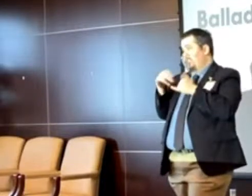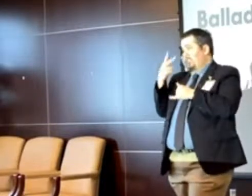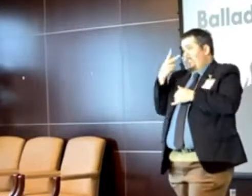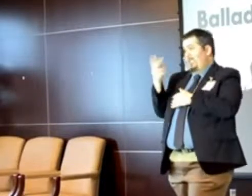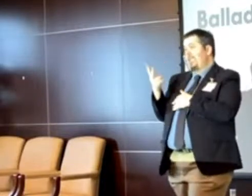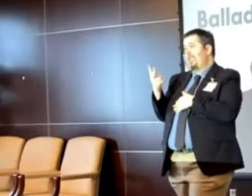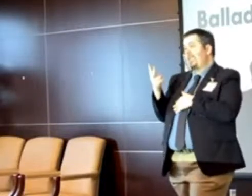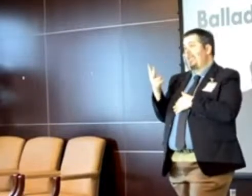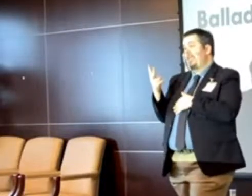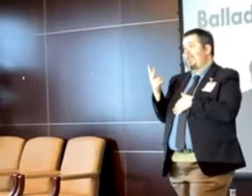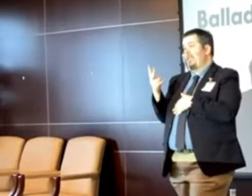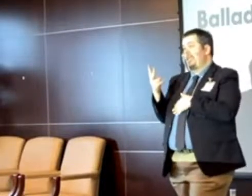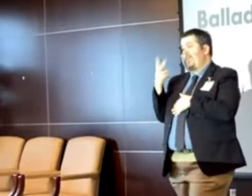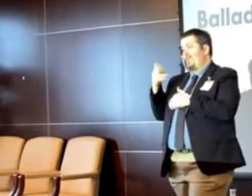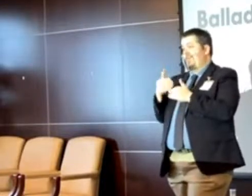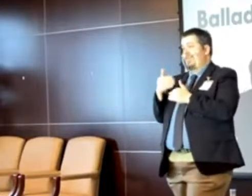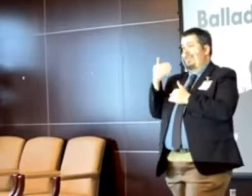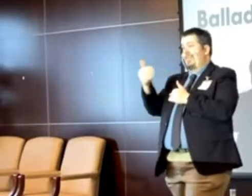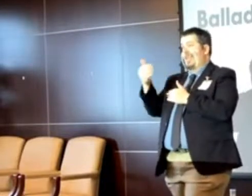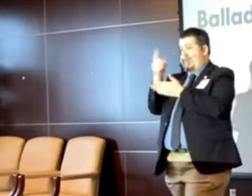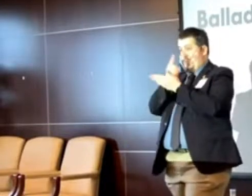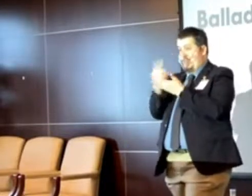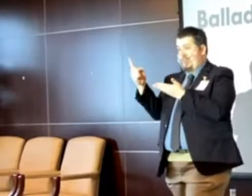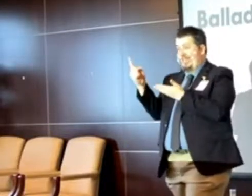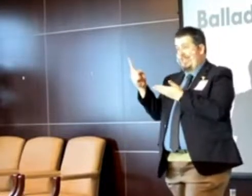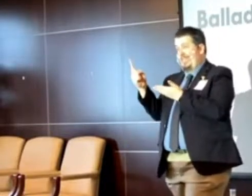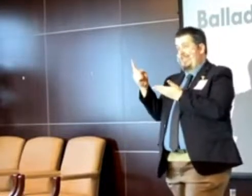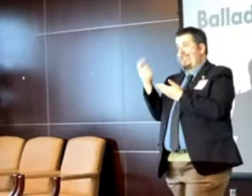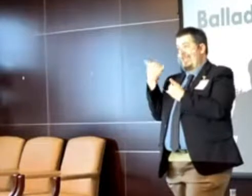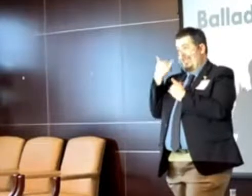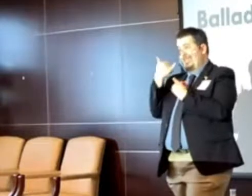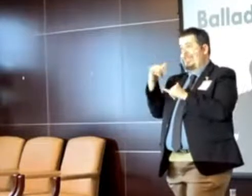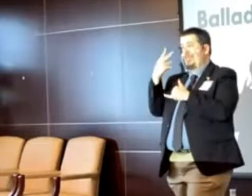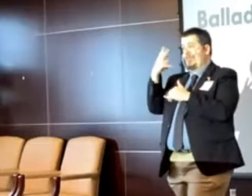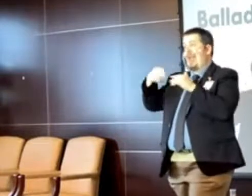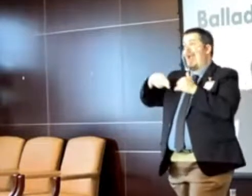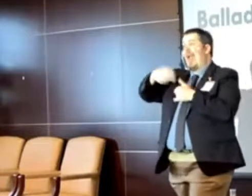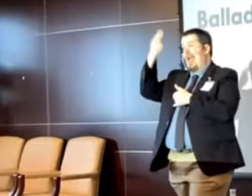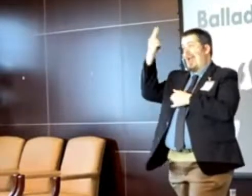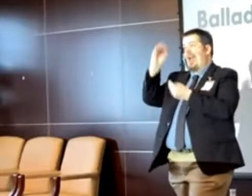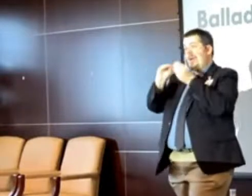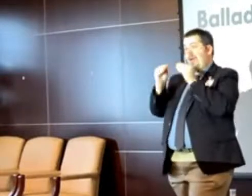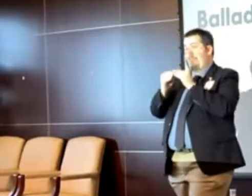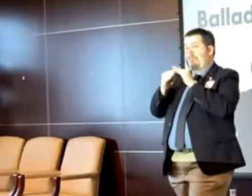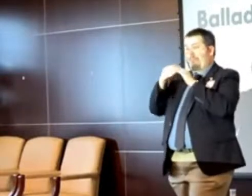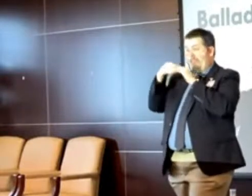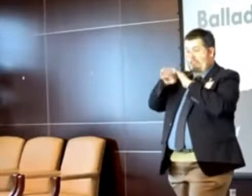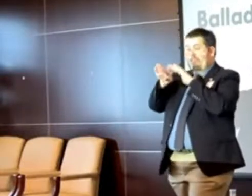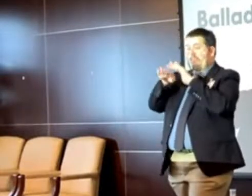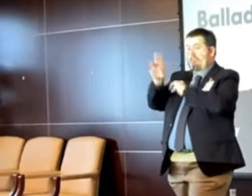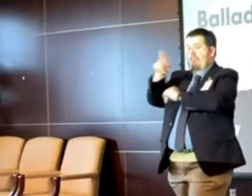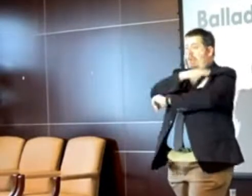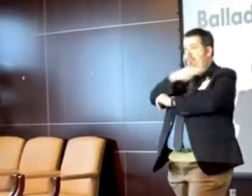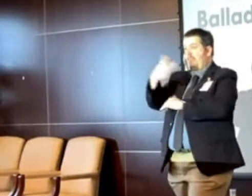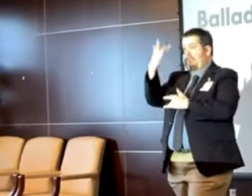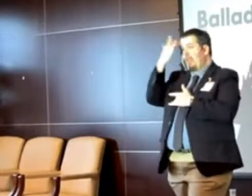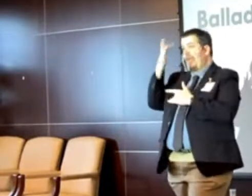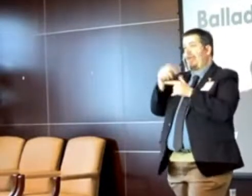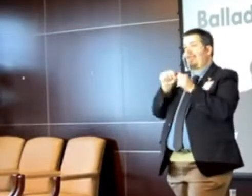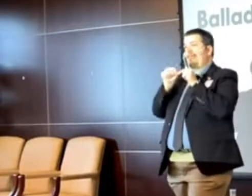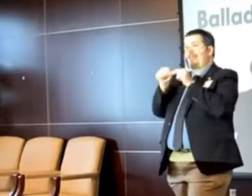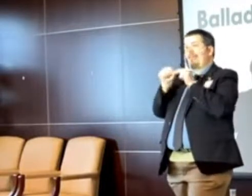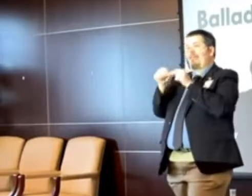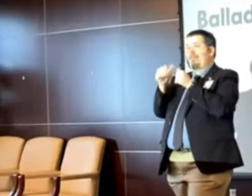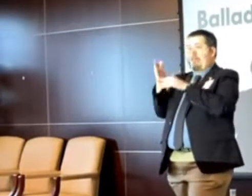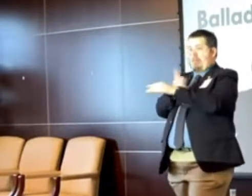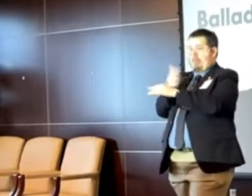see, again, for the next week or so, we're going to continue to see a high number of inpatients, and we'll just continue to update